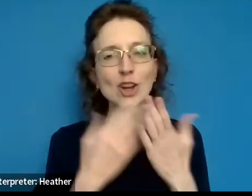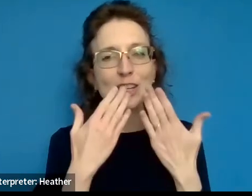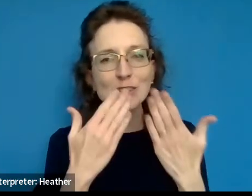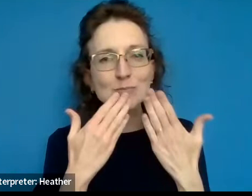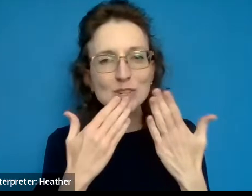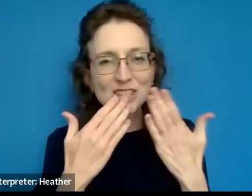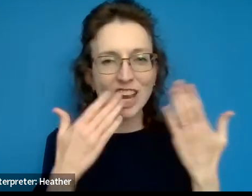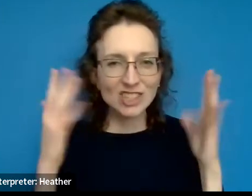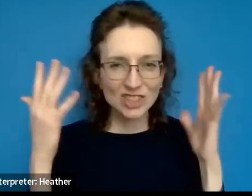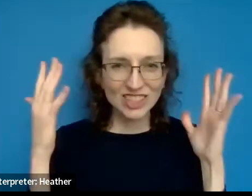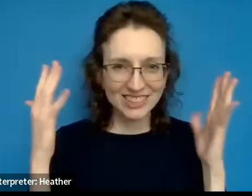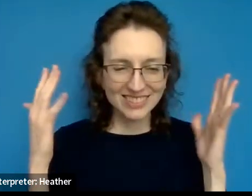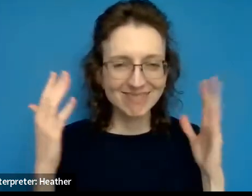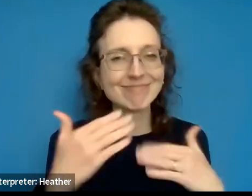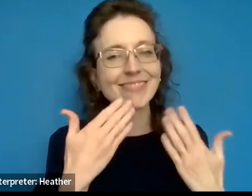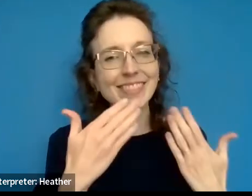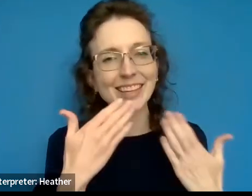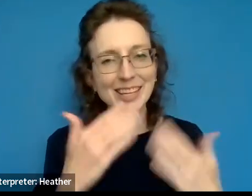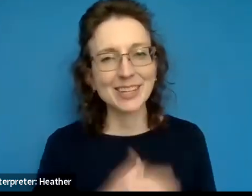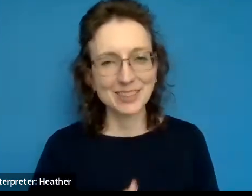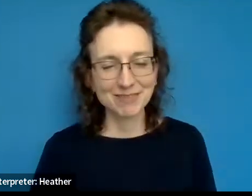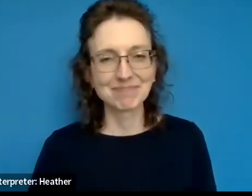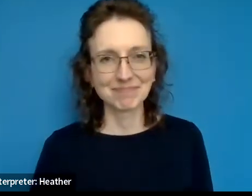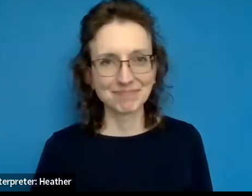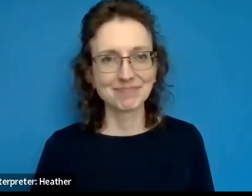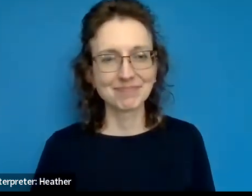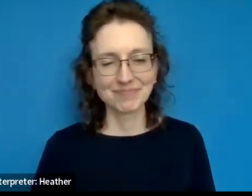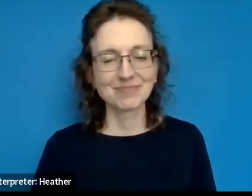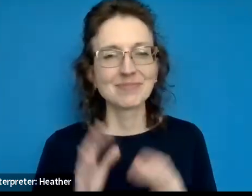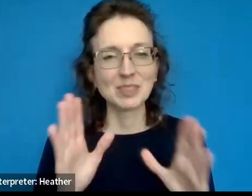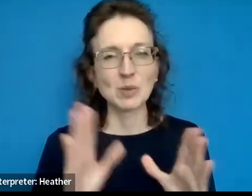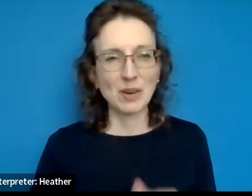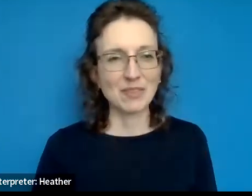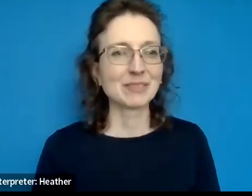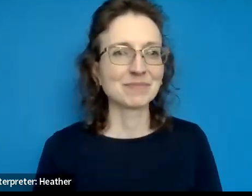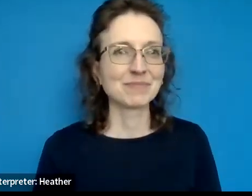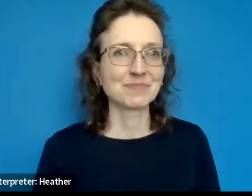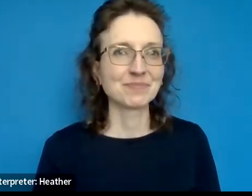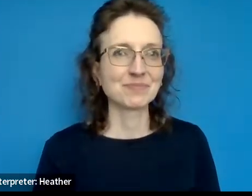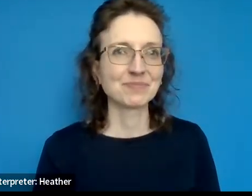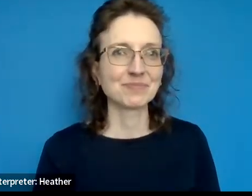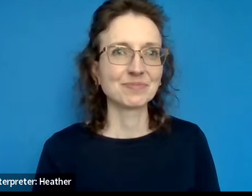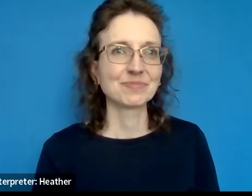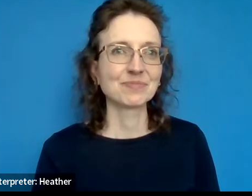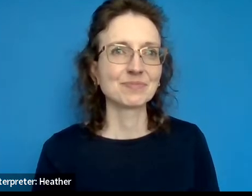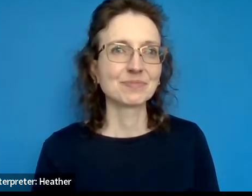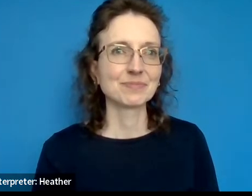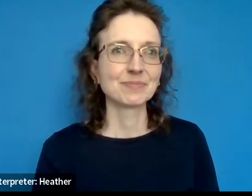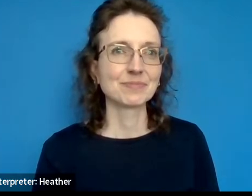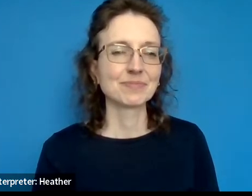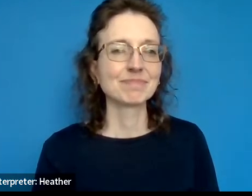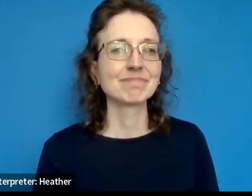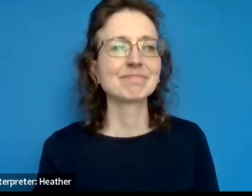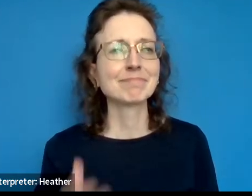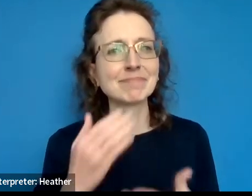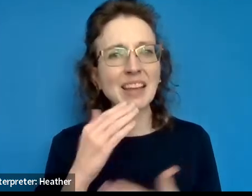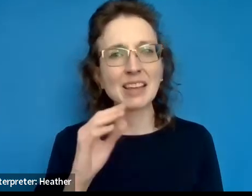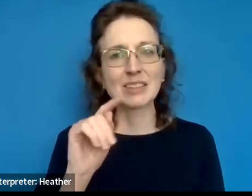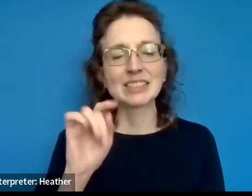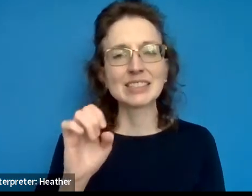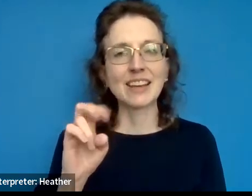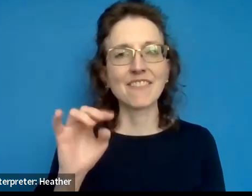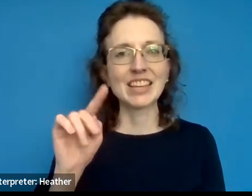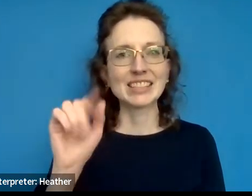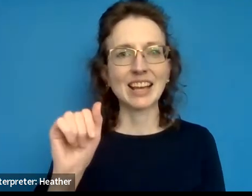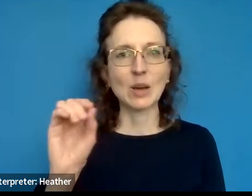appreciation. Thank you so much, Tēvita O. Kaʻili. We are just thrilled with this